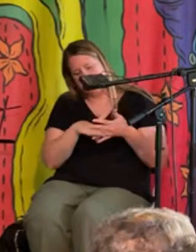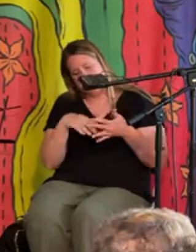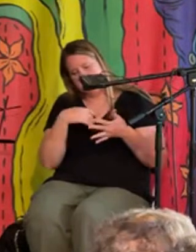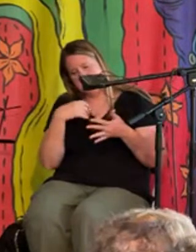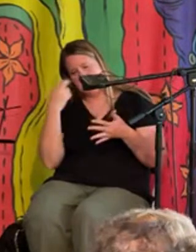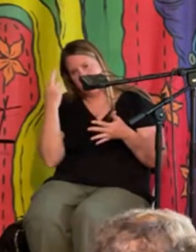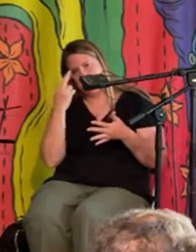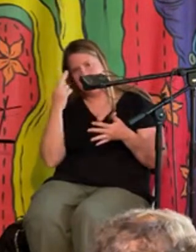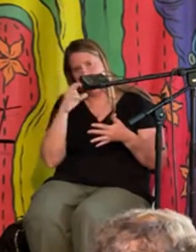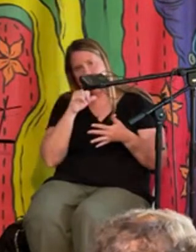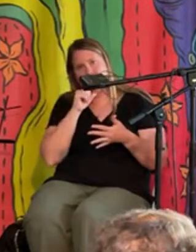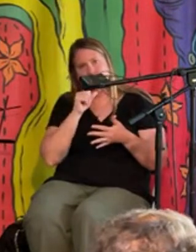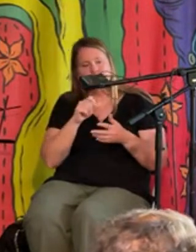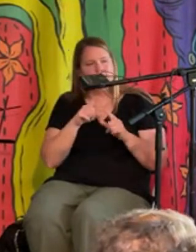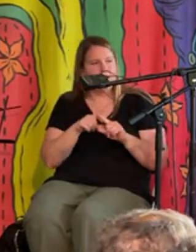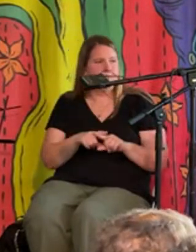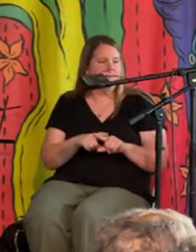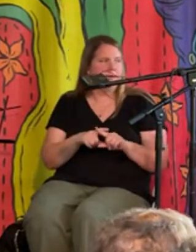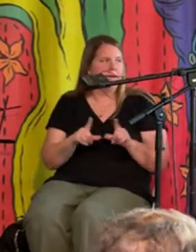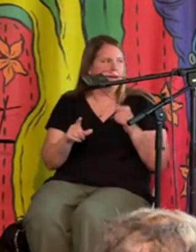But, you know, you keep going.